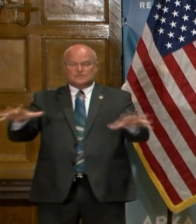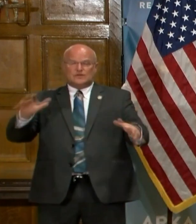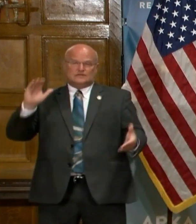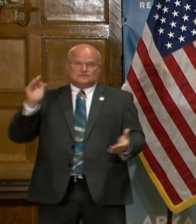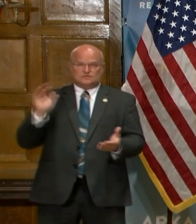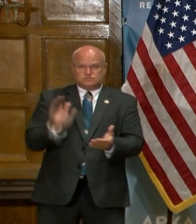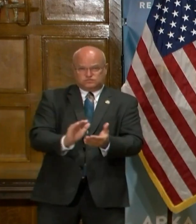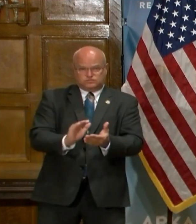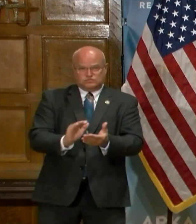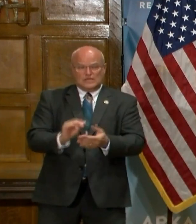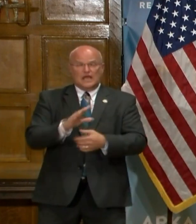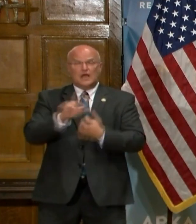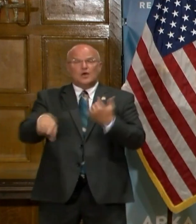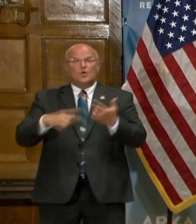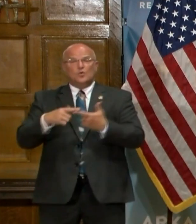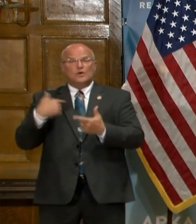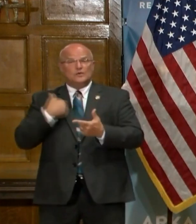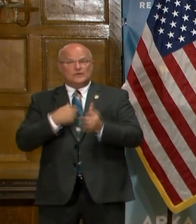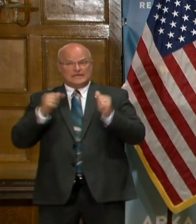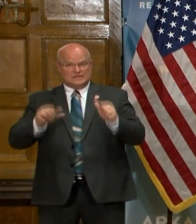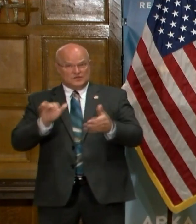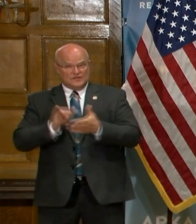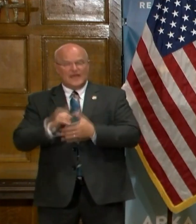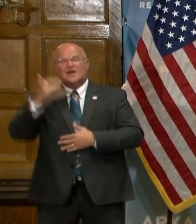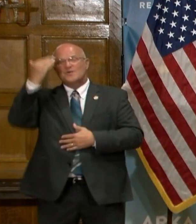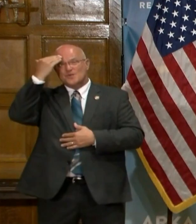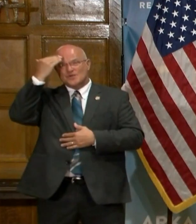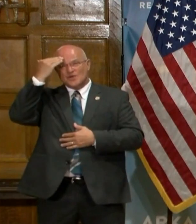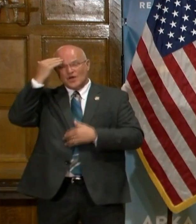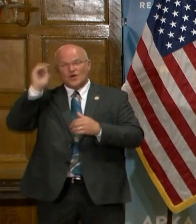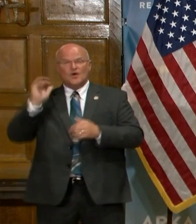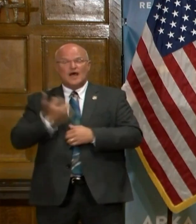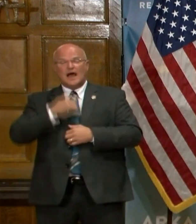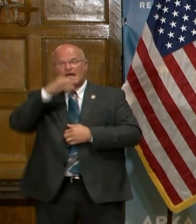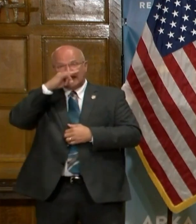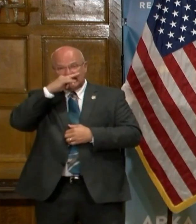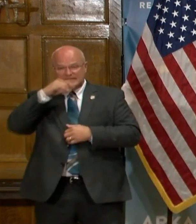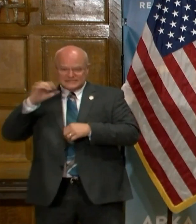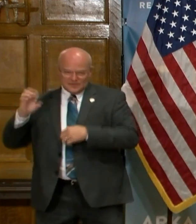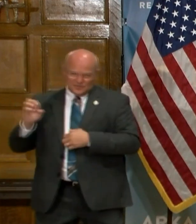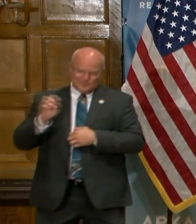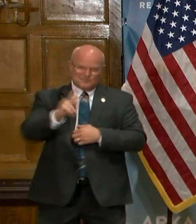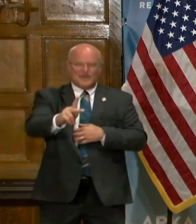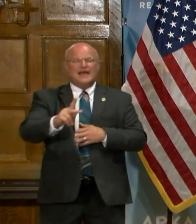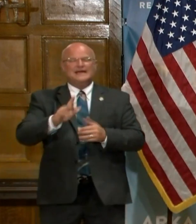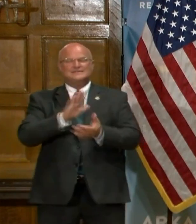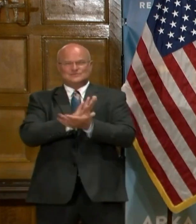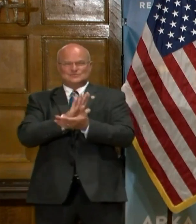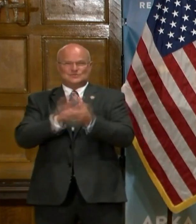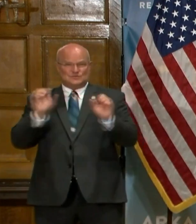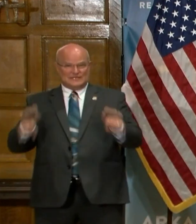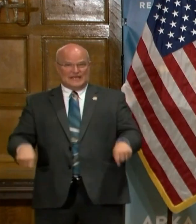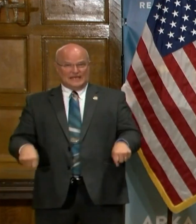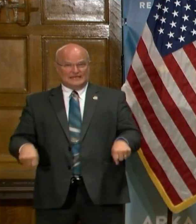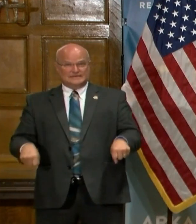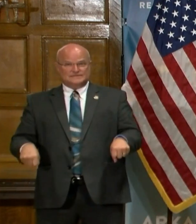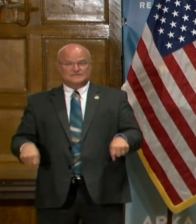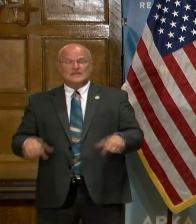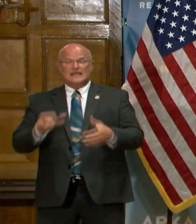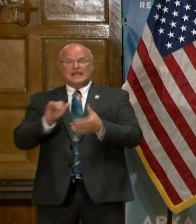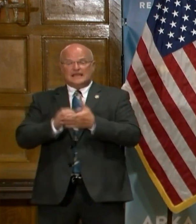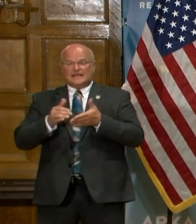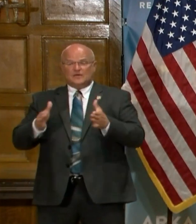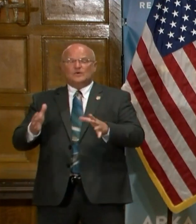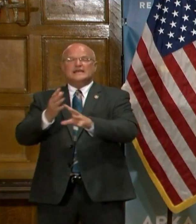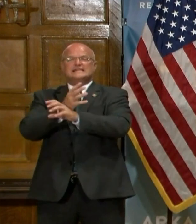our community. And whenever we do that, we know that we can send our children and start back to school in a way